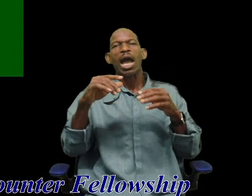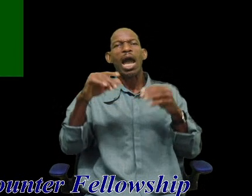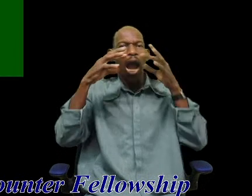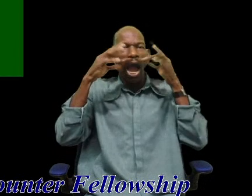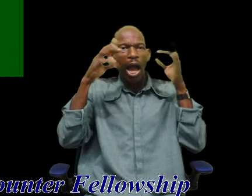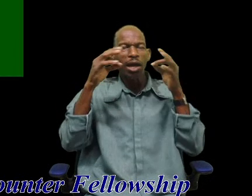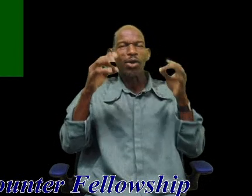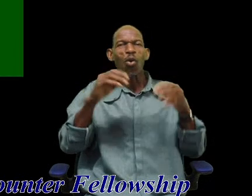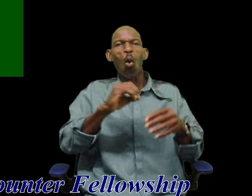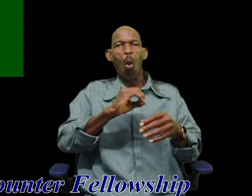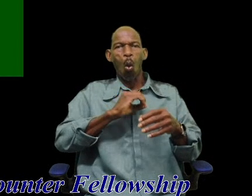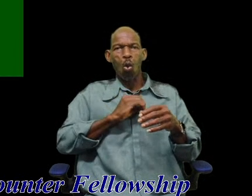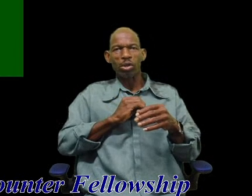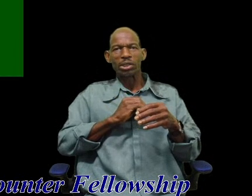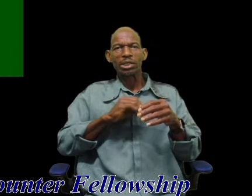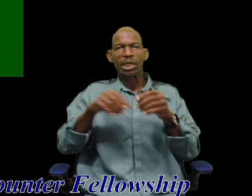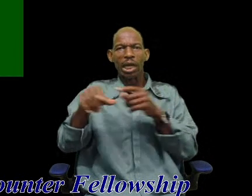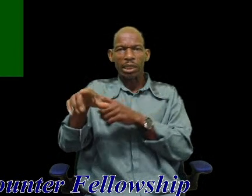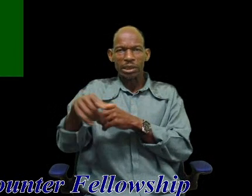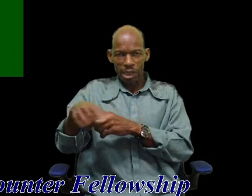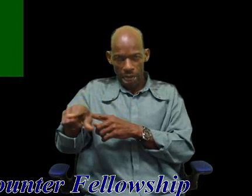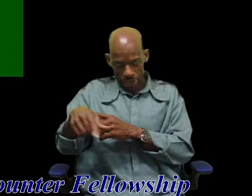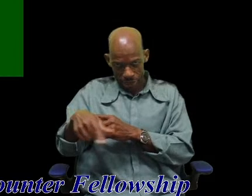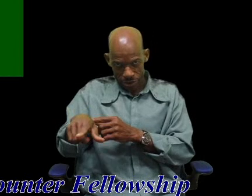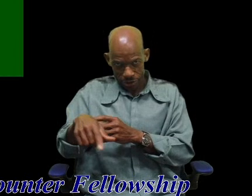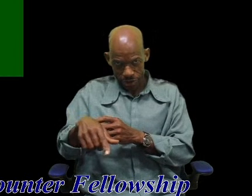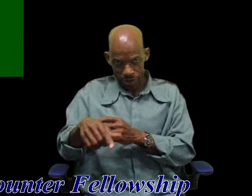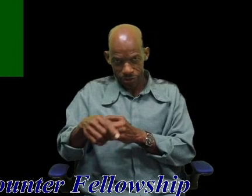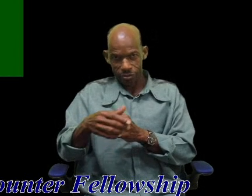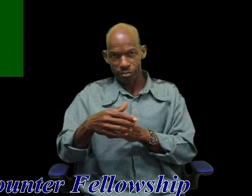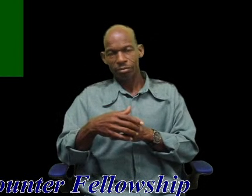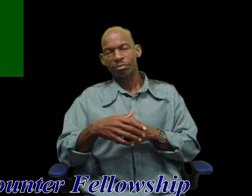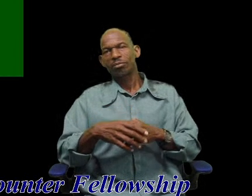An owner again, we may have a mother.